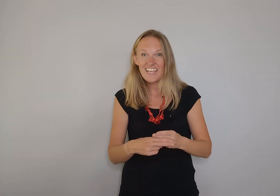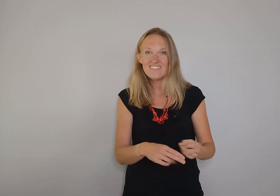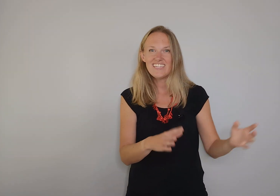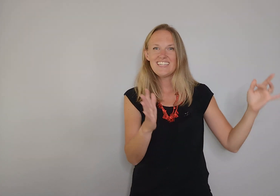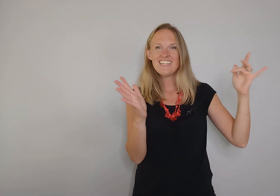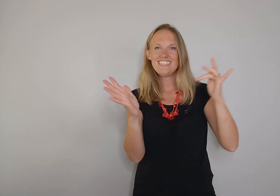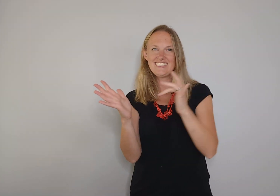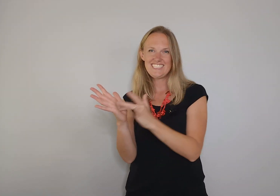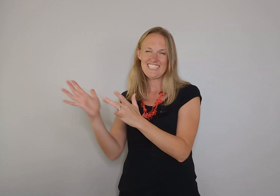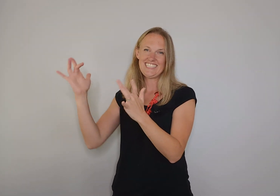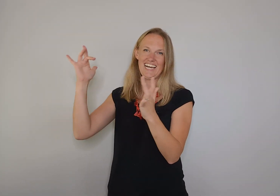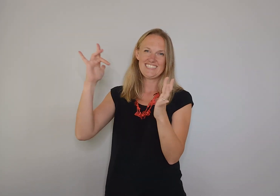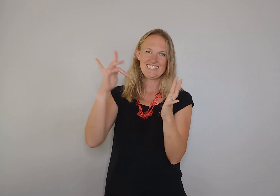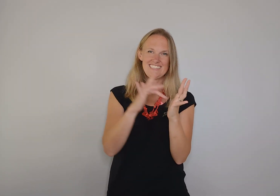name is Jesus.